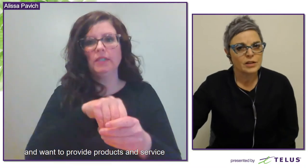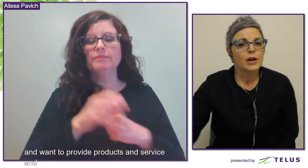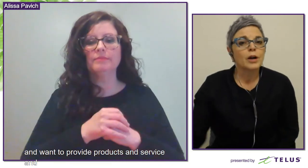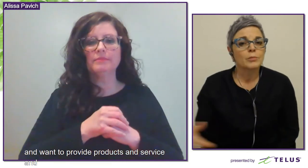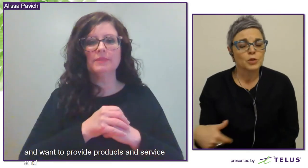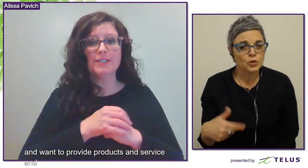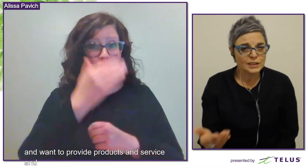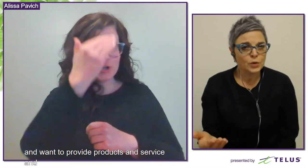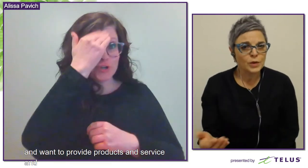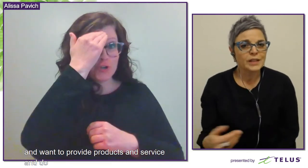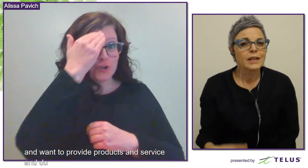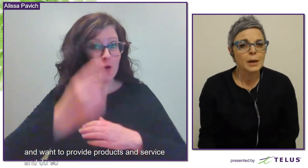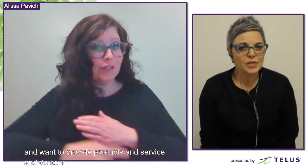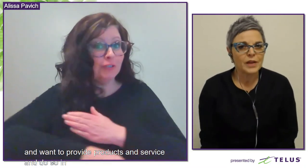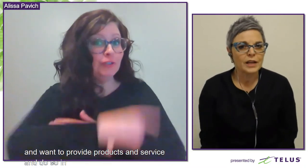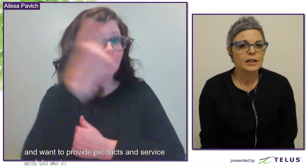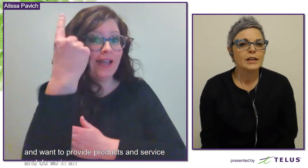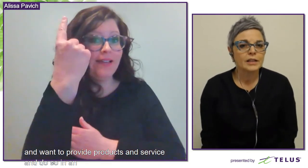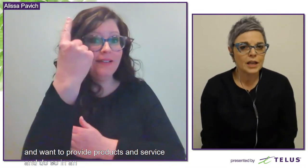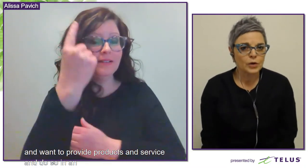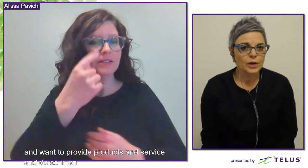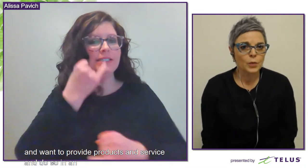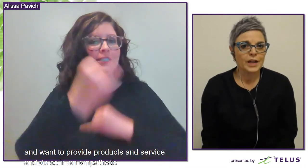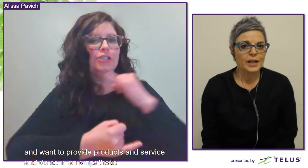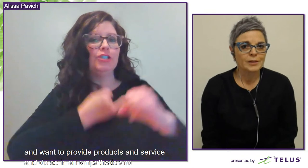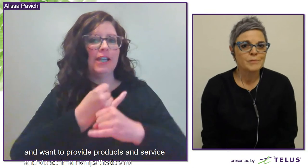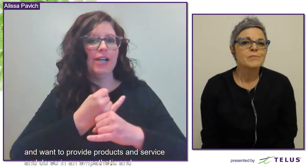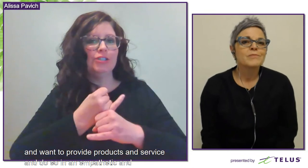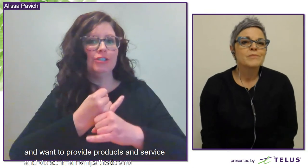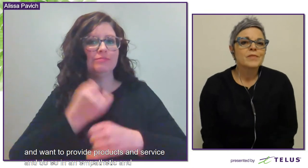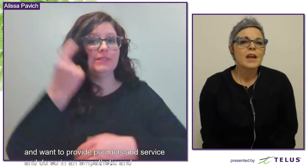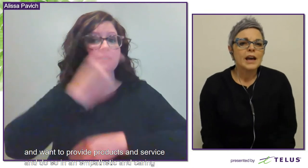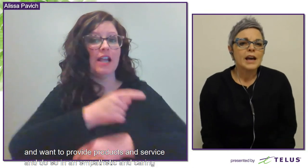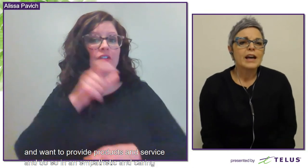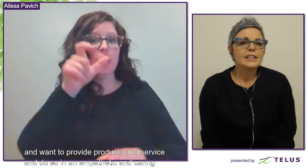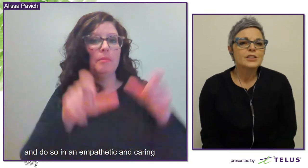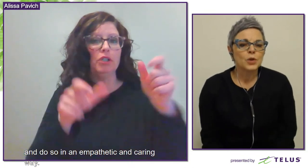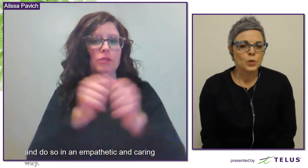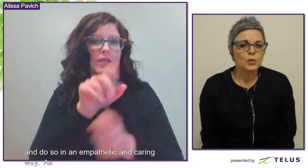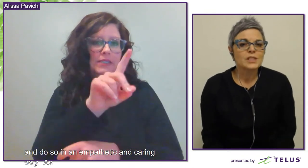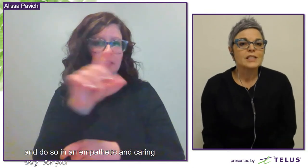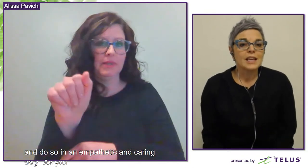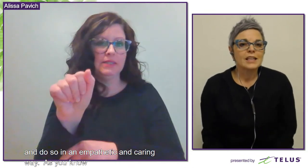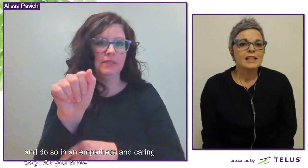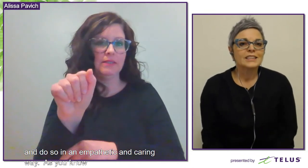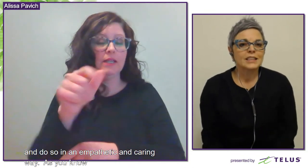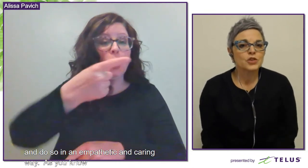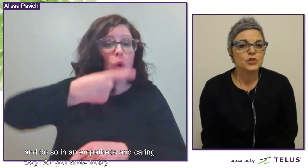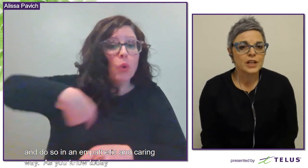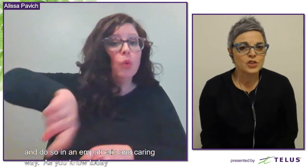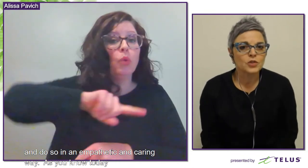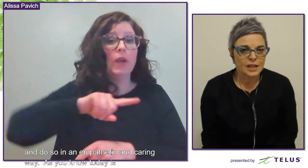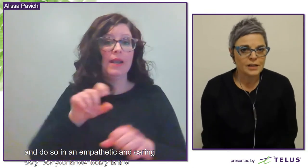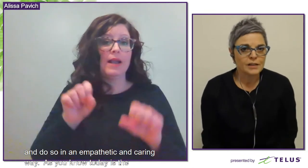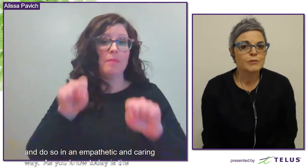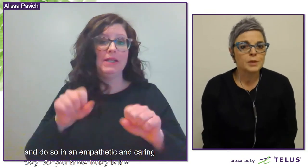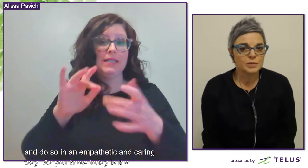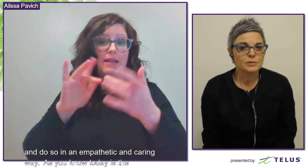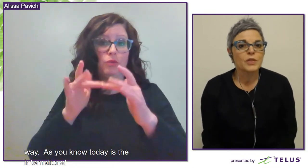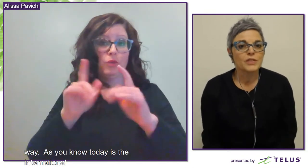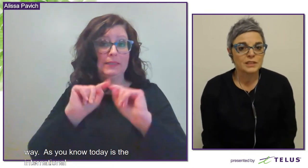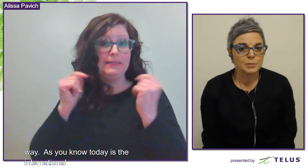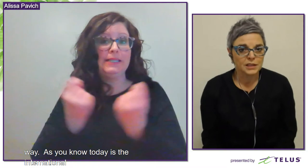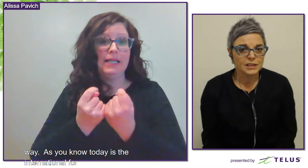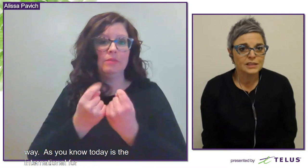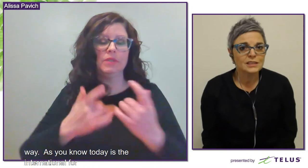and do so in an empathetic and caring way. As you know, today is the International Day of